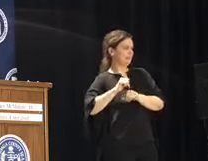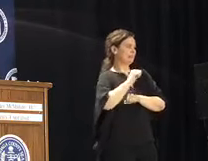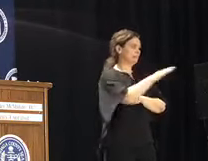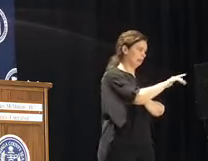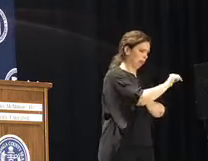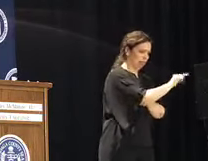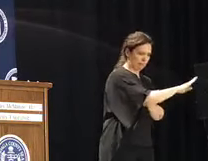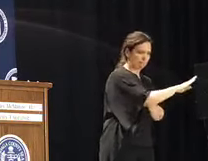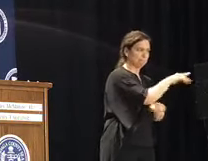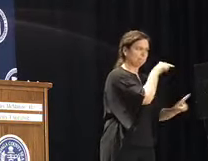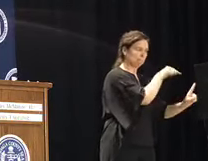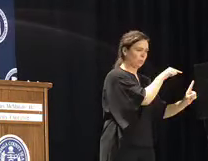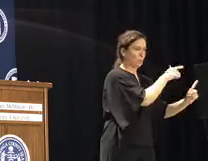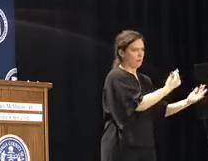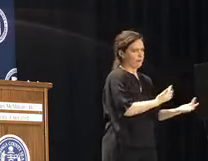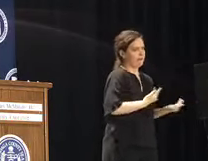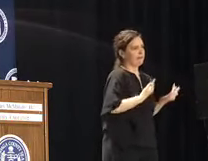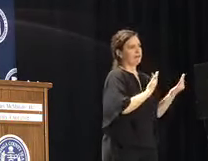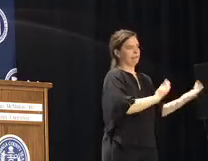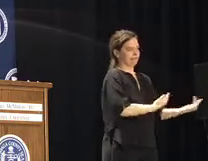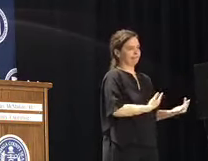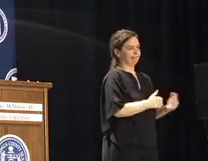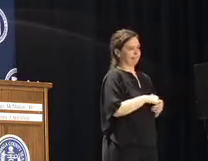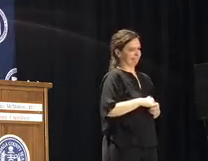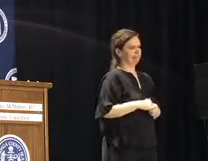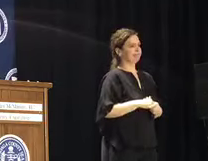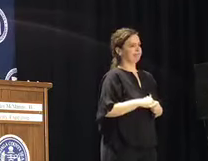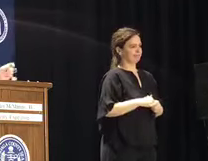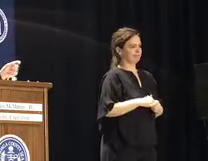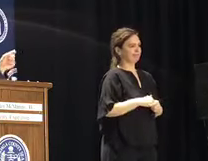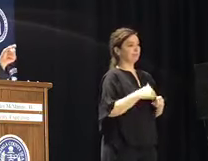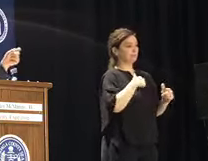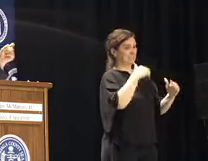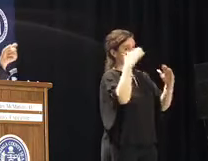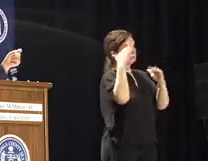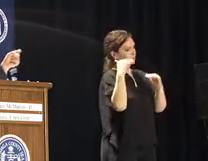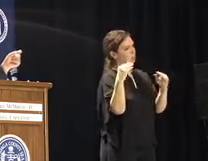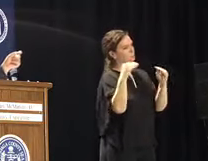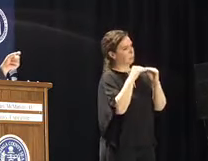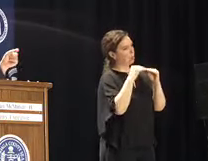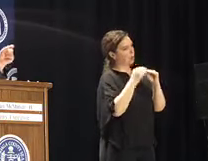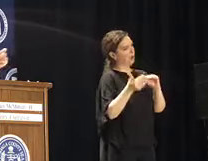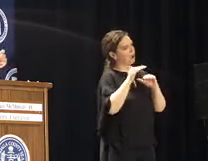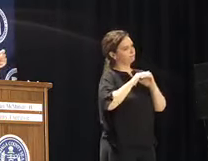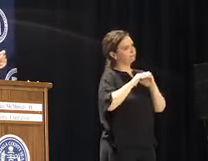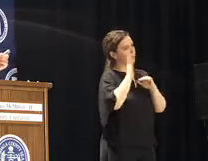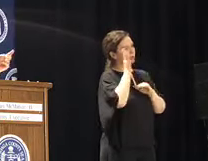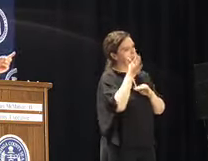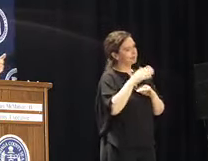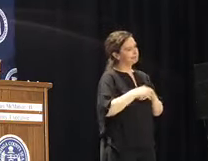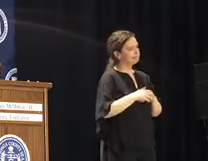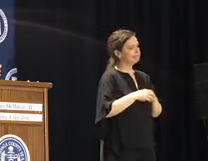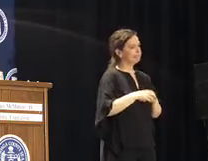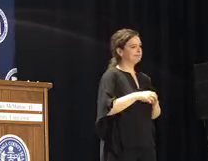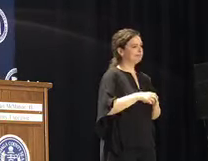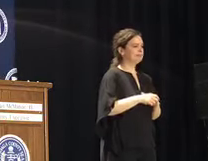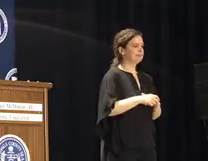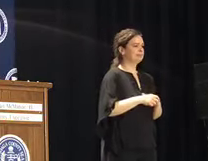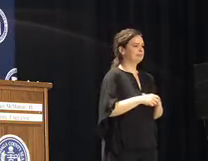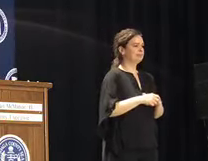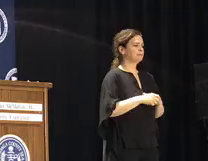Many tests have come back. We anticipate that the rest of those backlogs will be addressed later today and